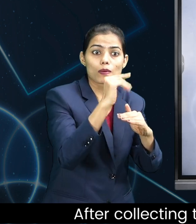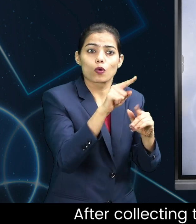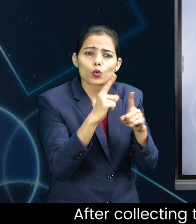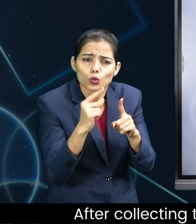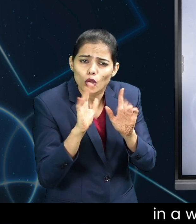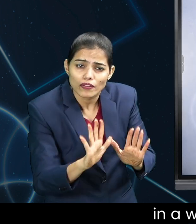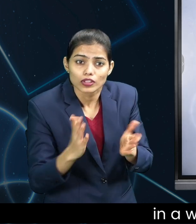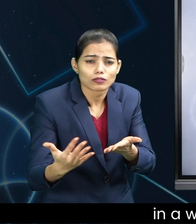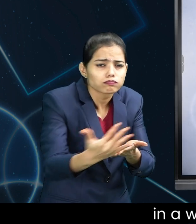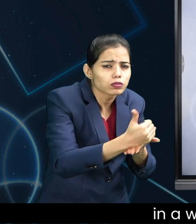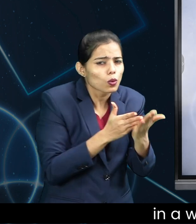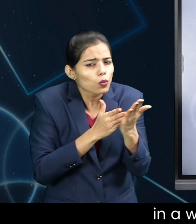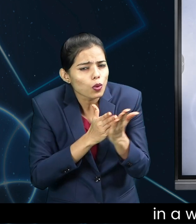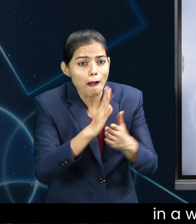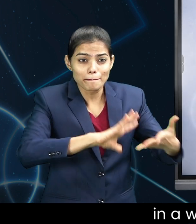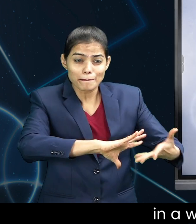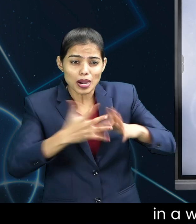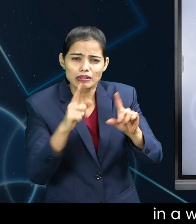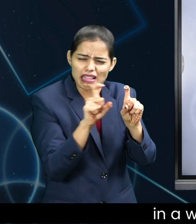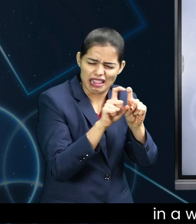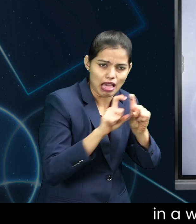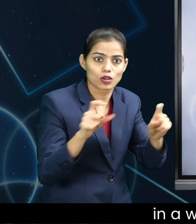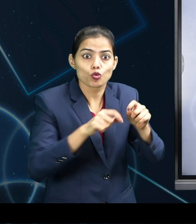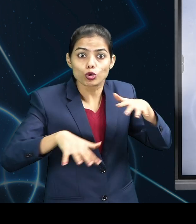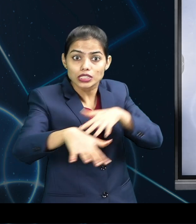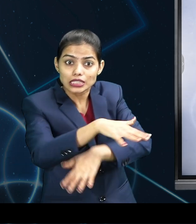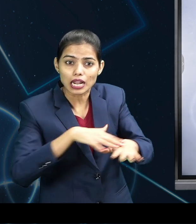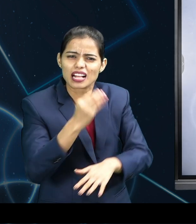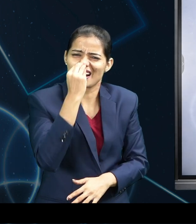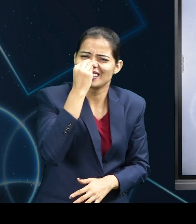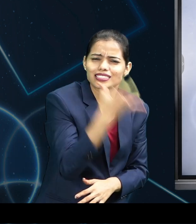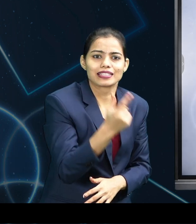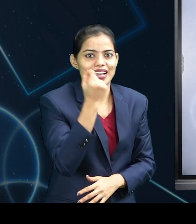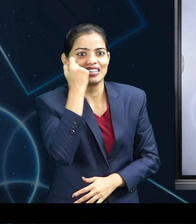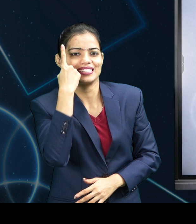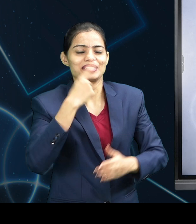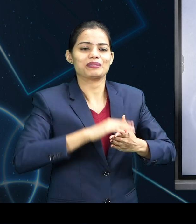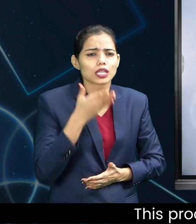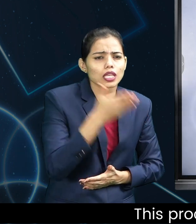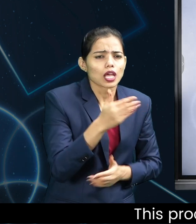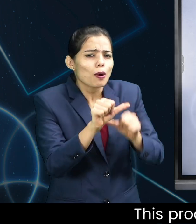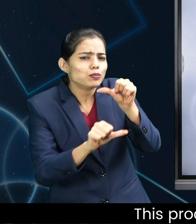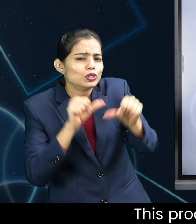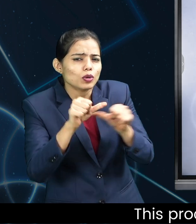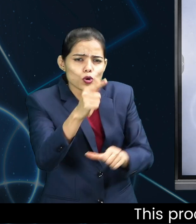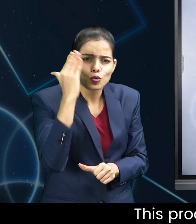the data in a way that makes it clear, organized, and easy to understand. This process is known